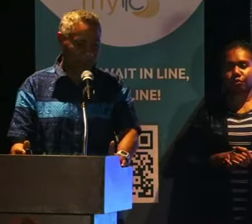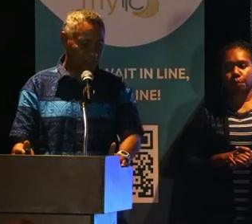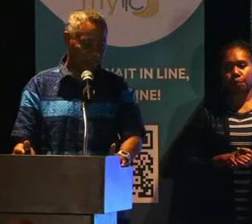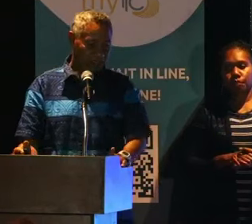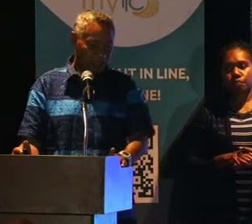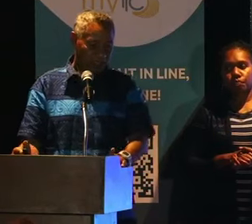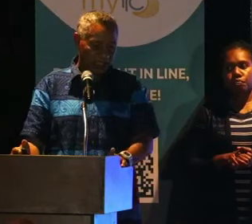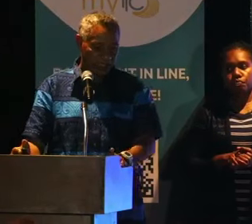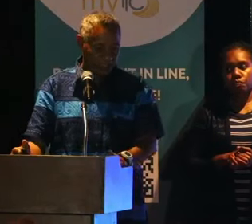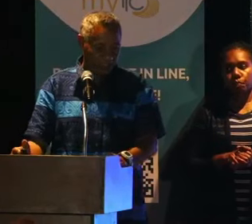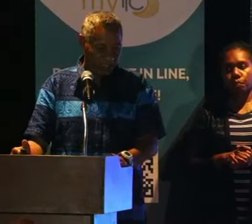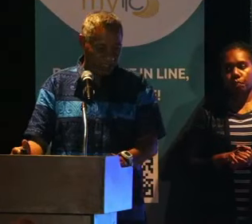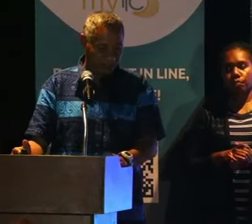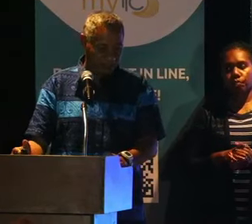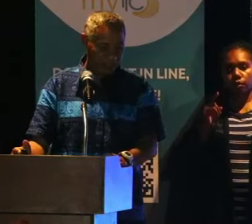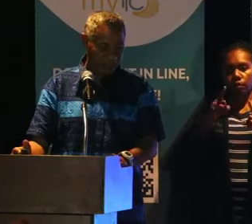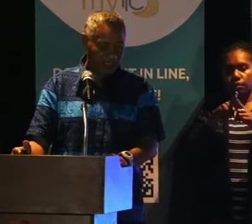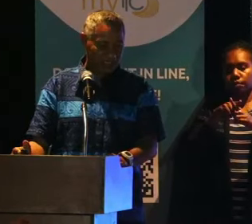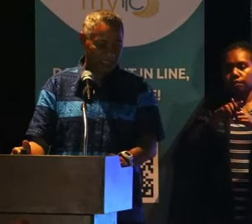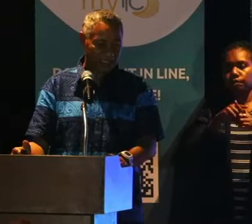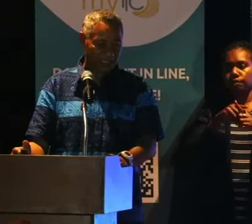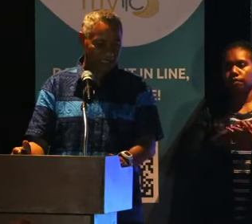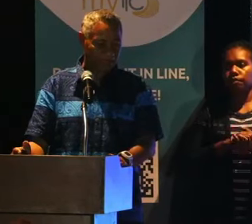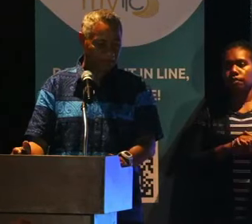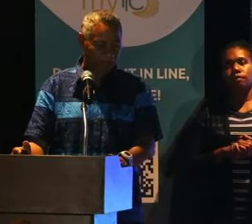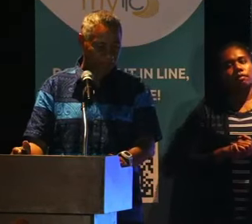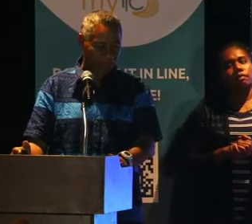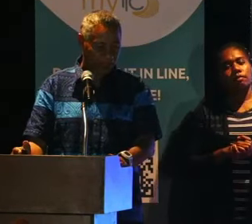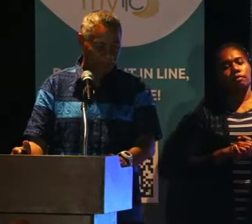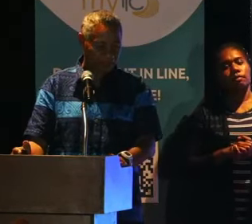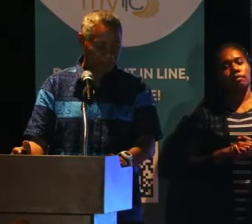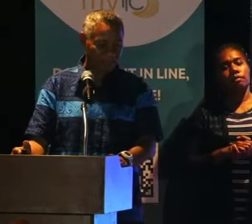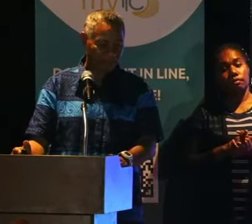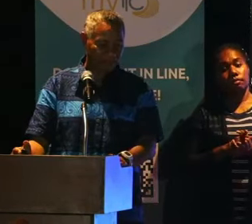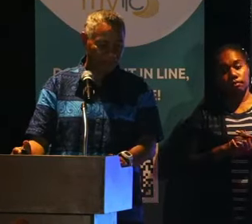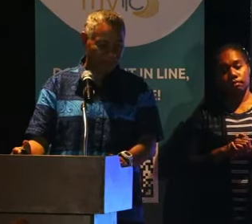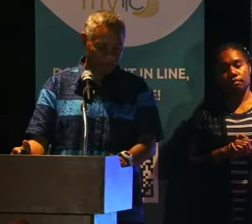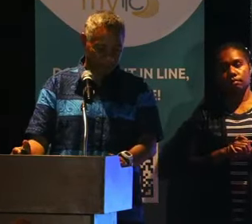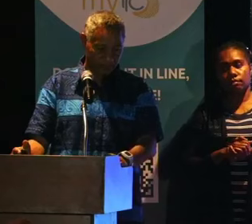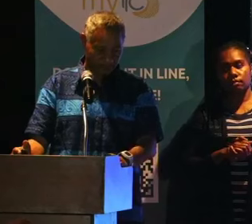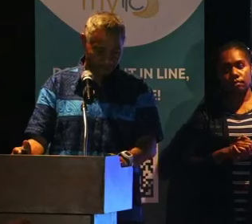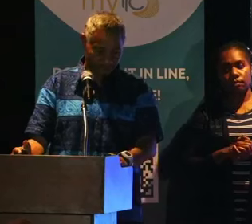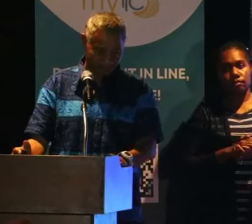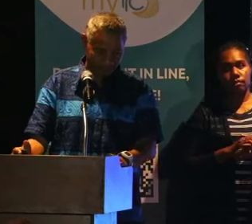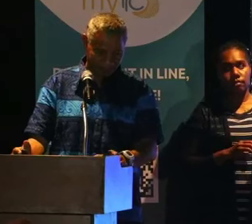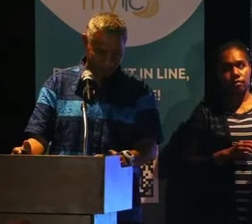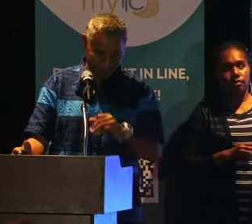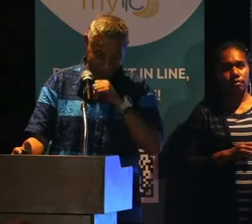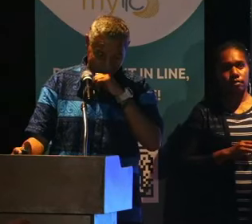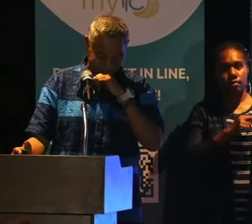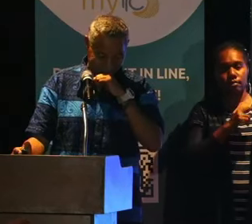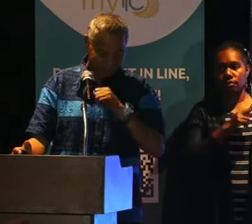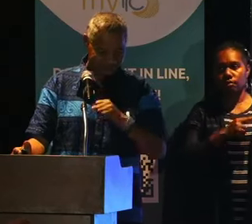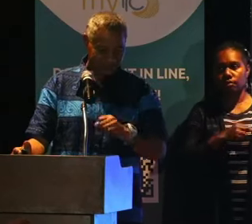Objectives, down there you can see the, to affect the different